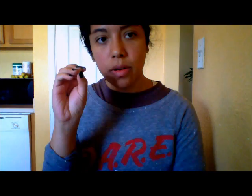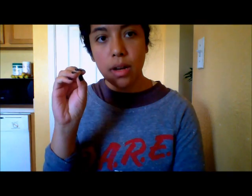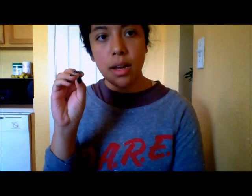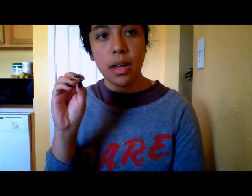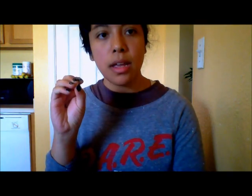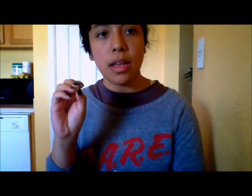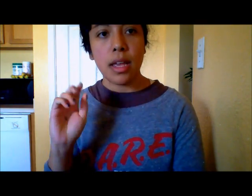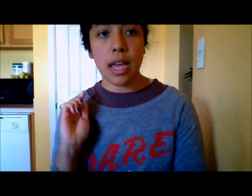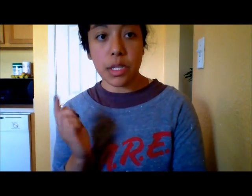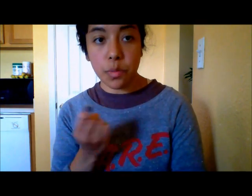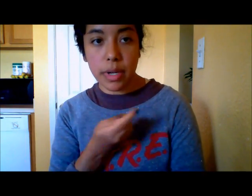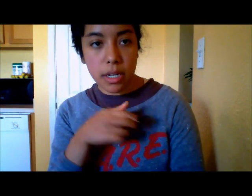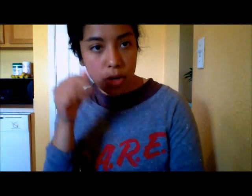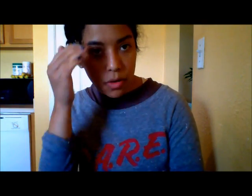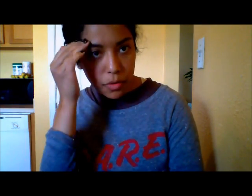So as we know,